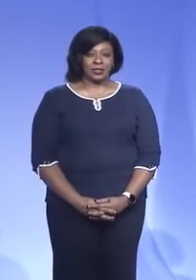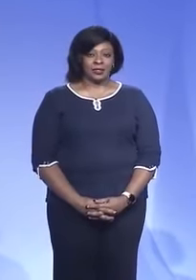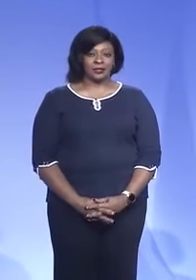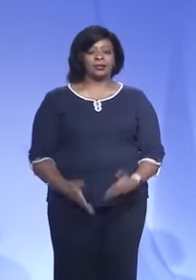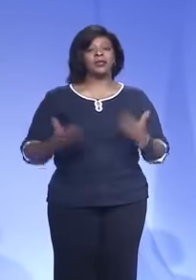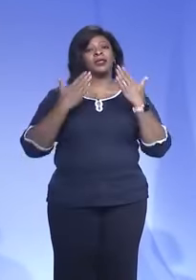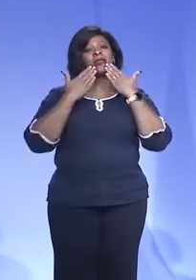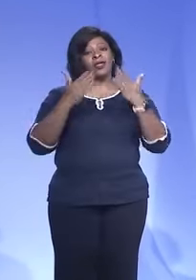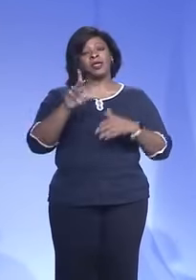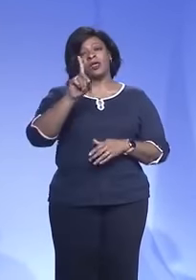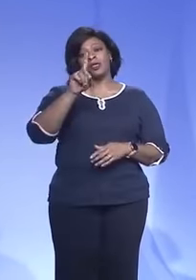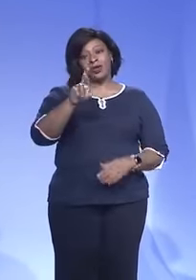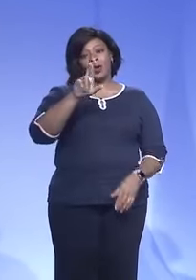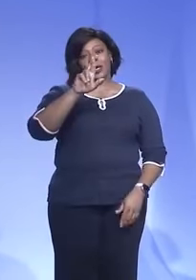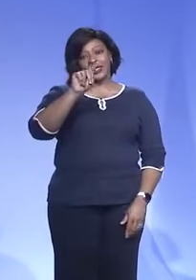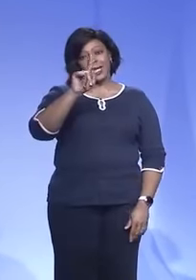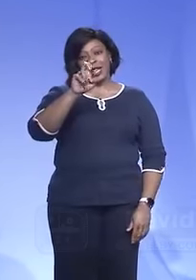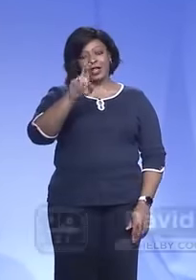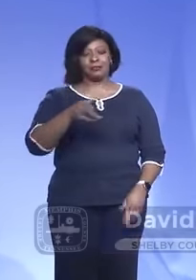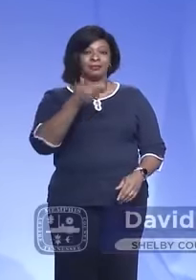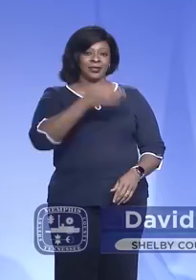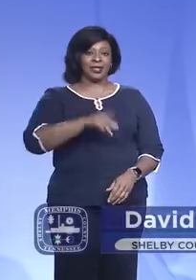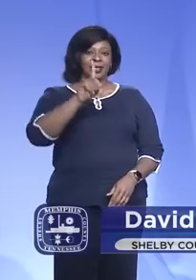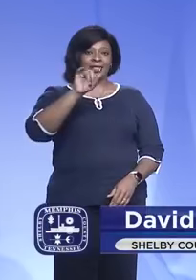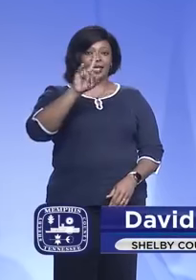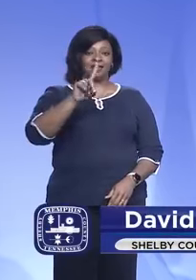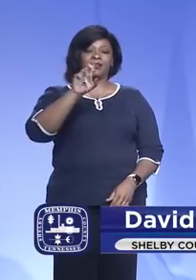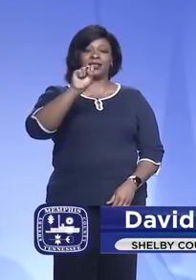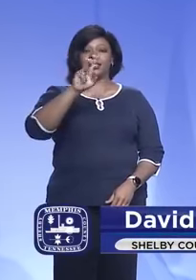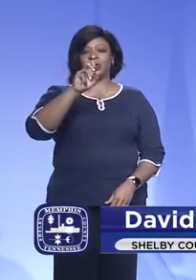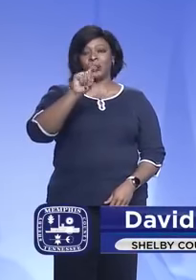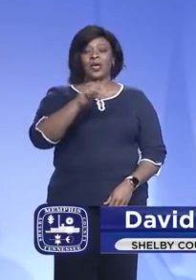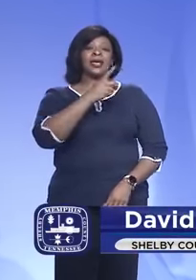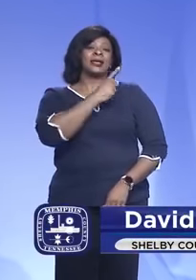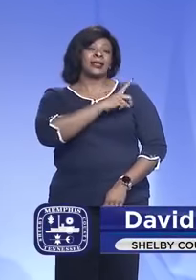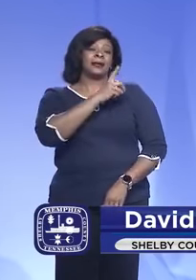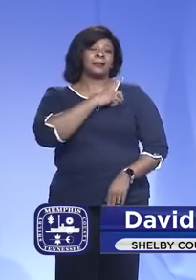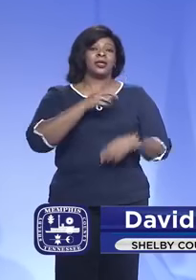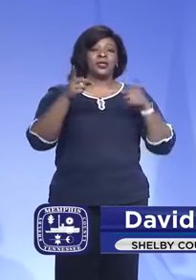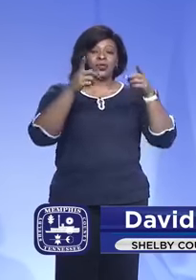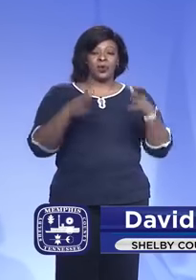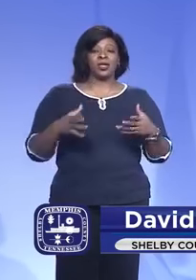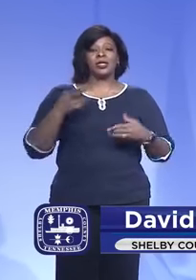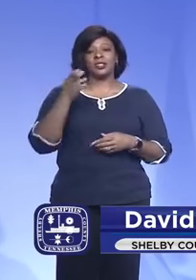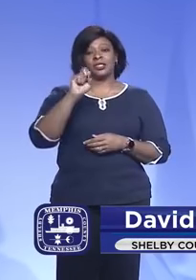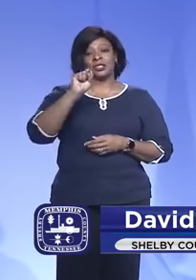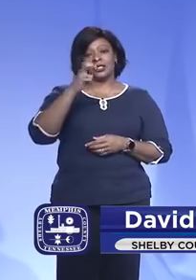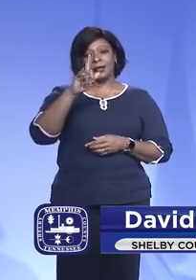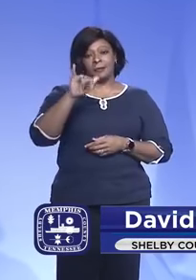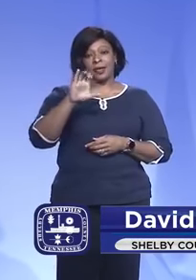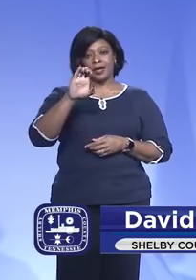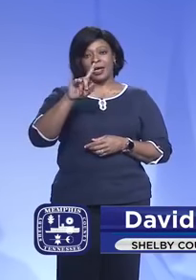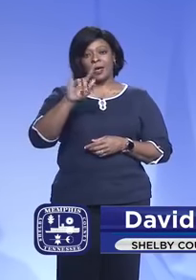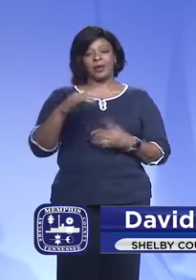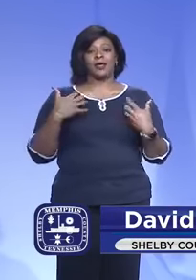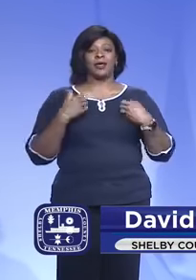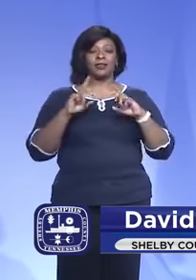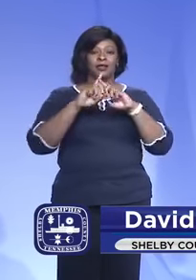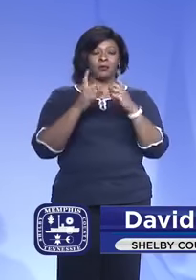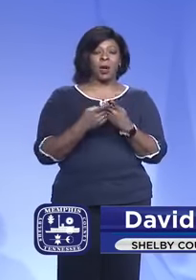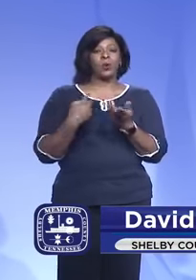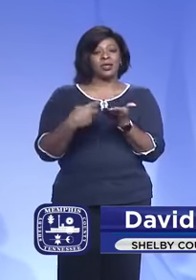Thank you, Dr. Taylor. I'm David Sweat. I'm Deputy Director of the Shelby County Health Department, and I'm going to go over some of